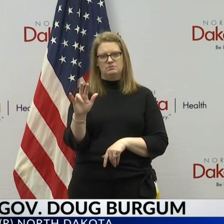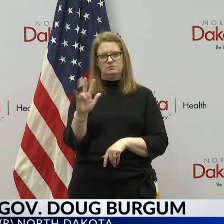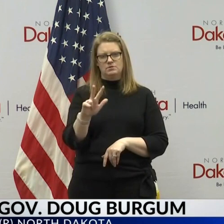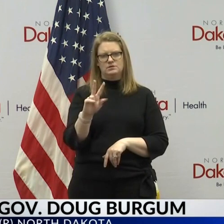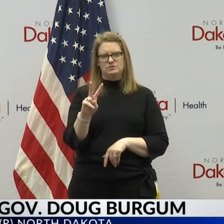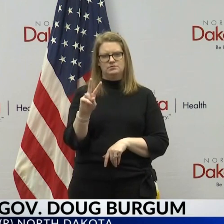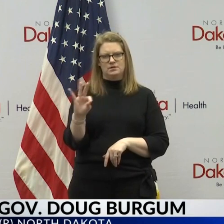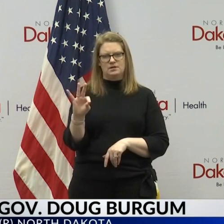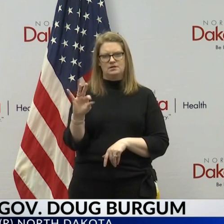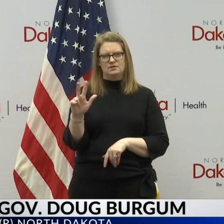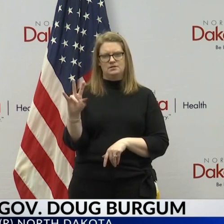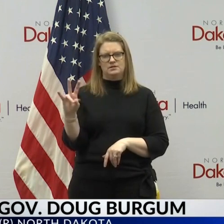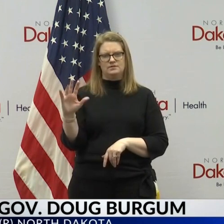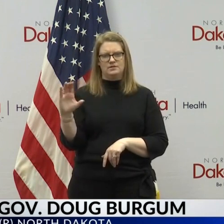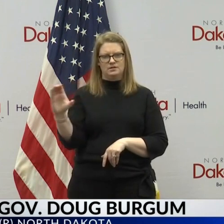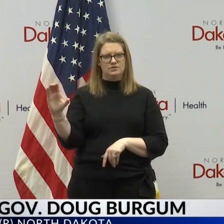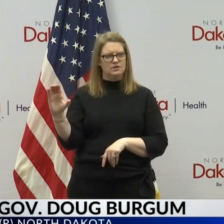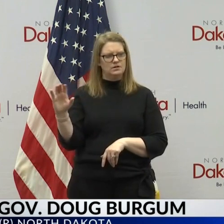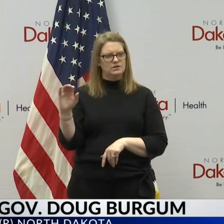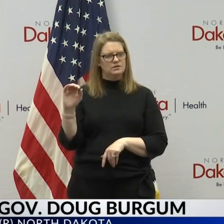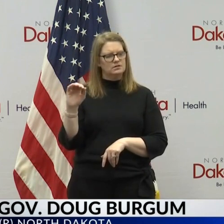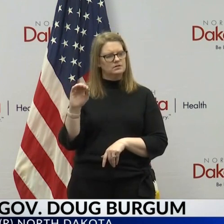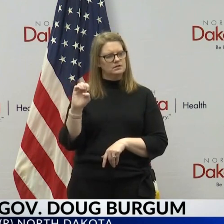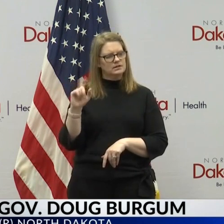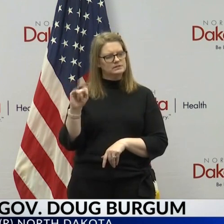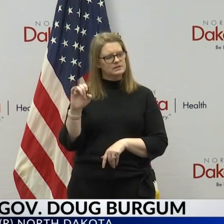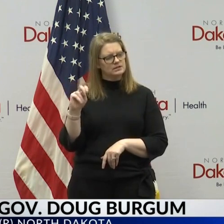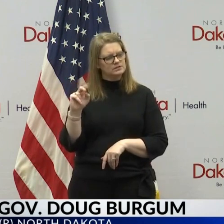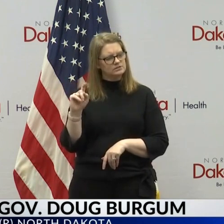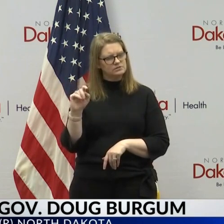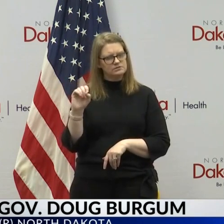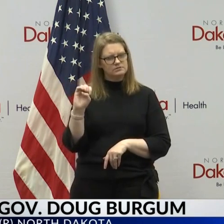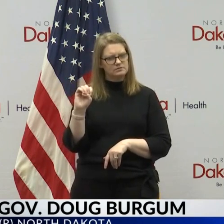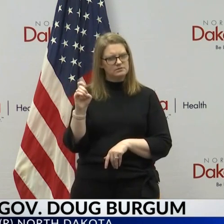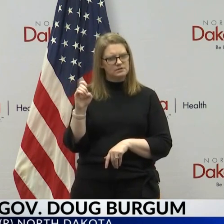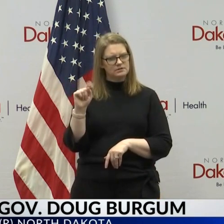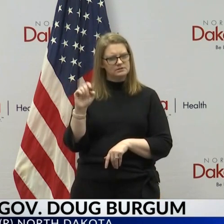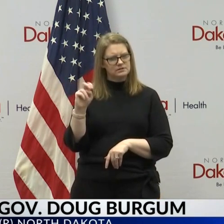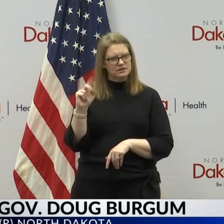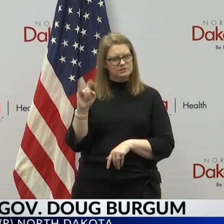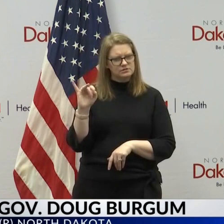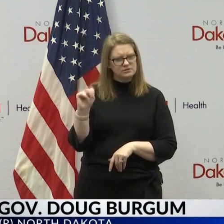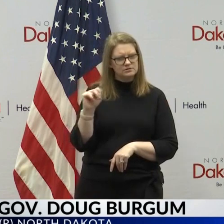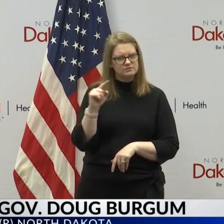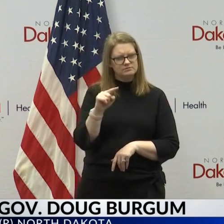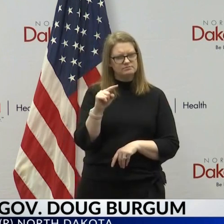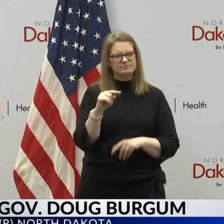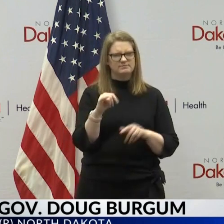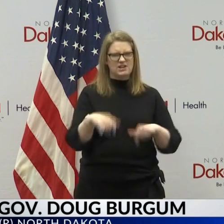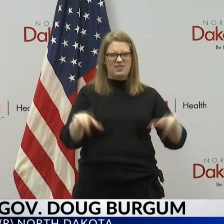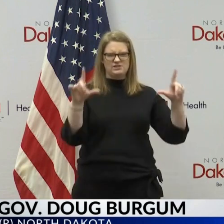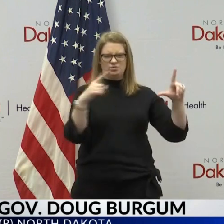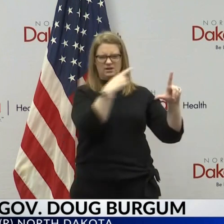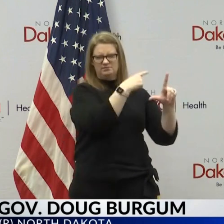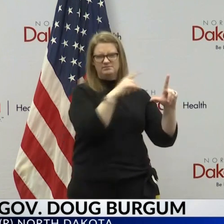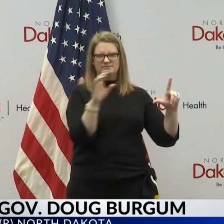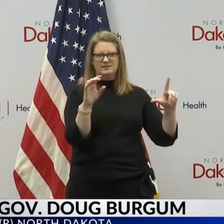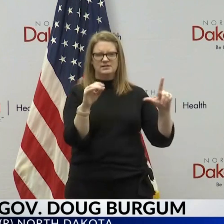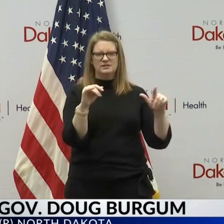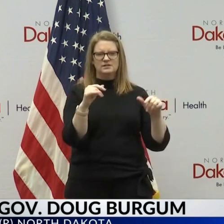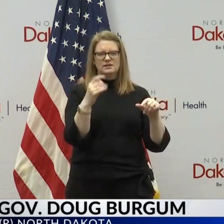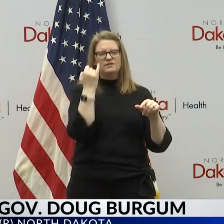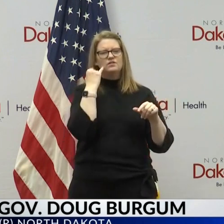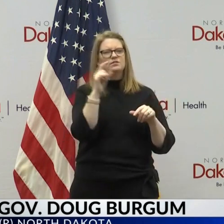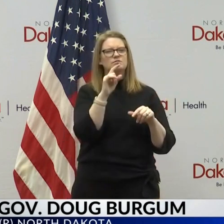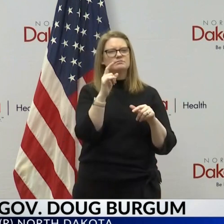701-239-3700, extension 2319, and that would be where you can call if you have questions about the